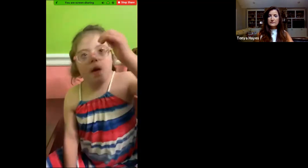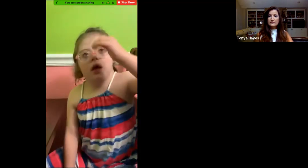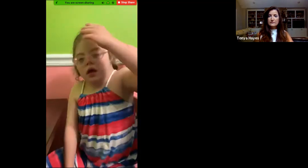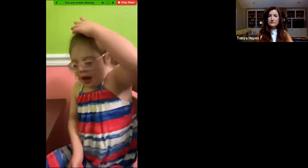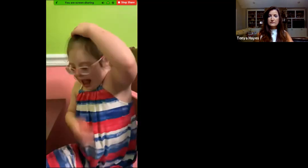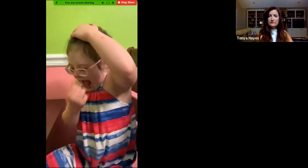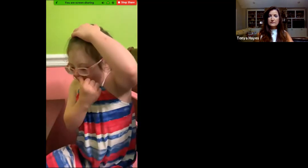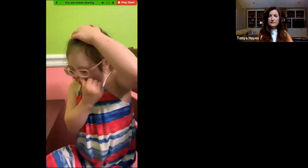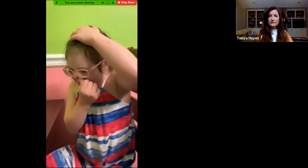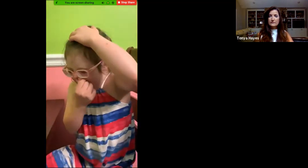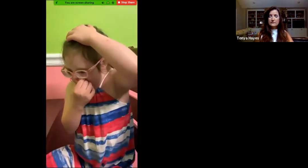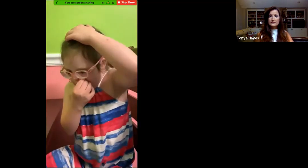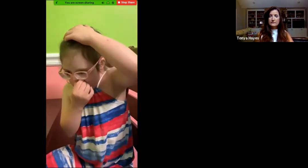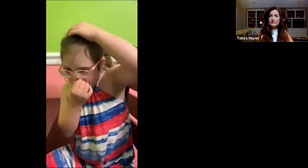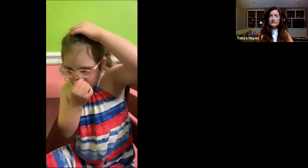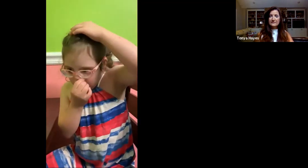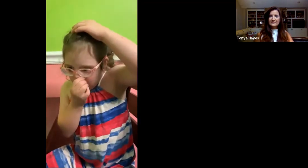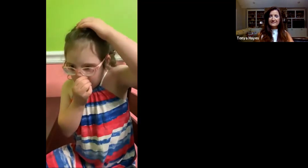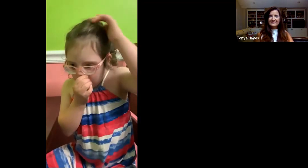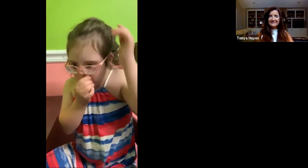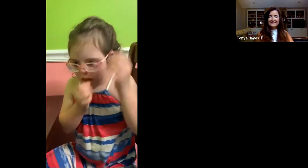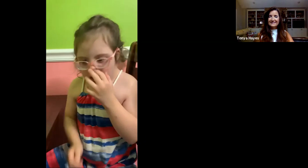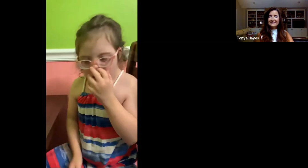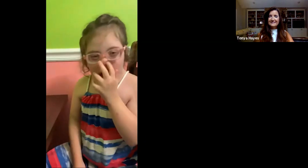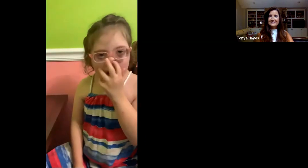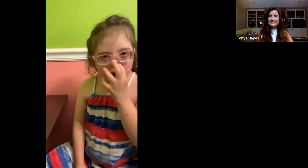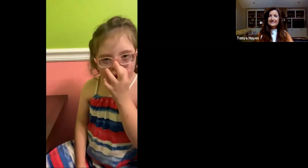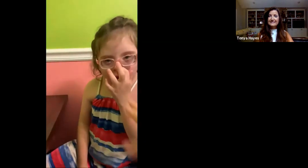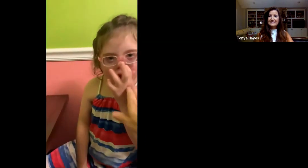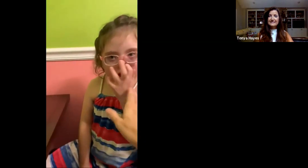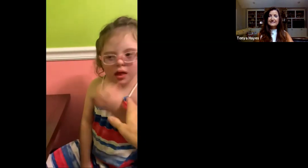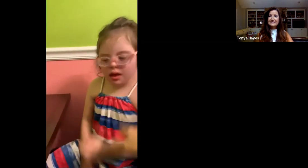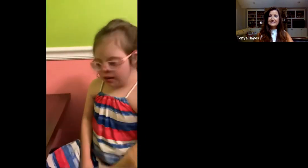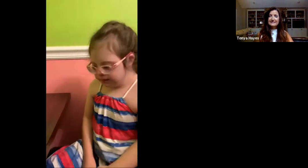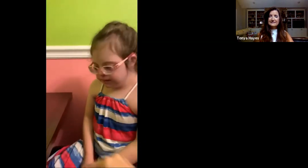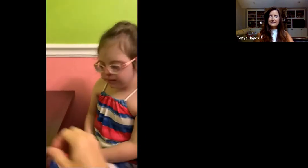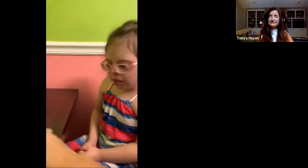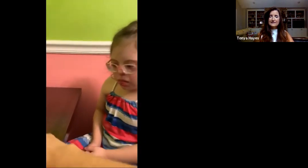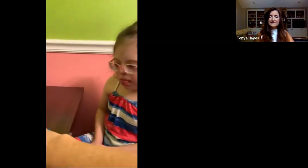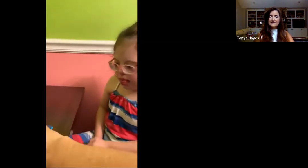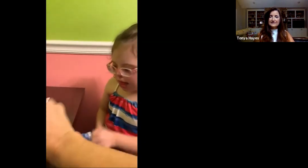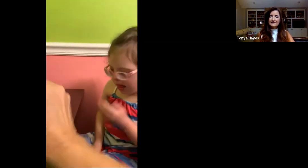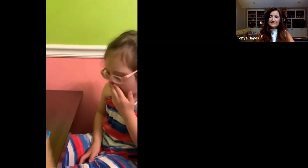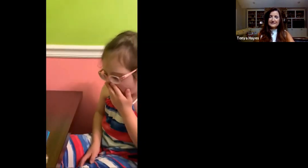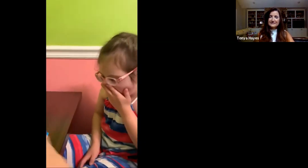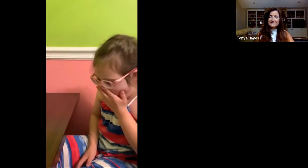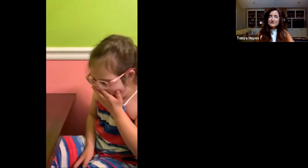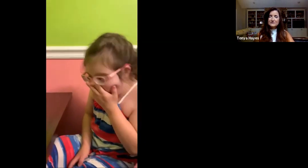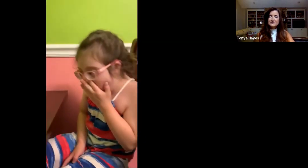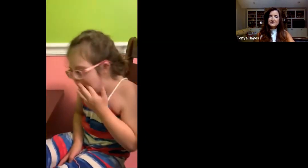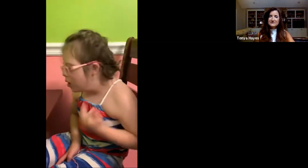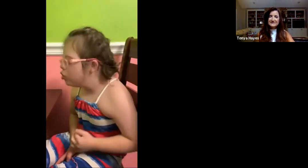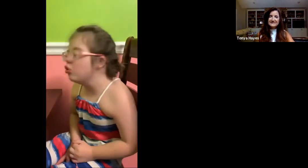Tanya. Ha. Yeah, hat. Show me, Bailey. Show me the sign. No thanks. No thanks. Show